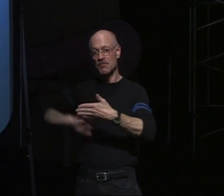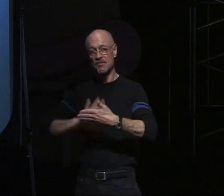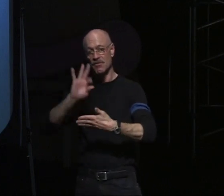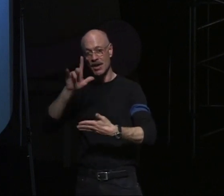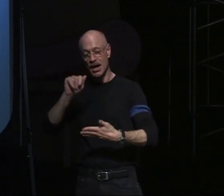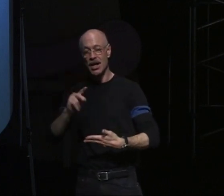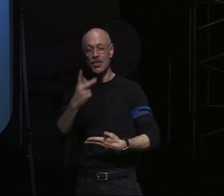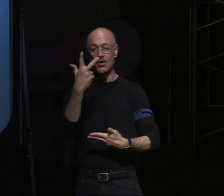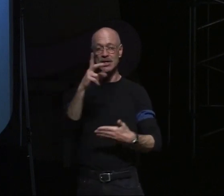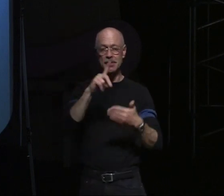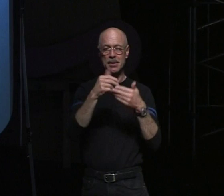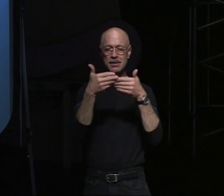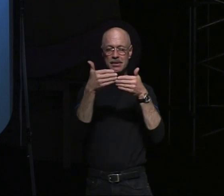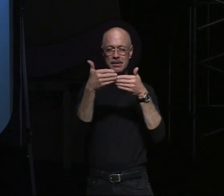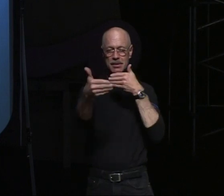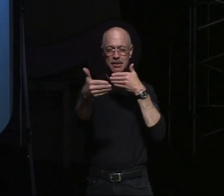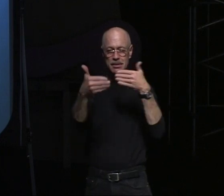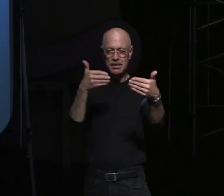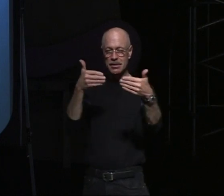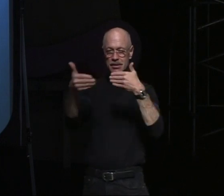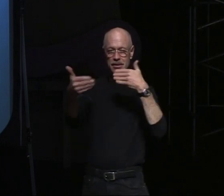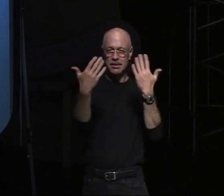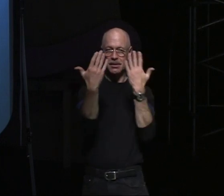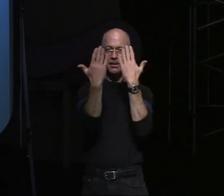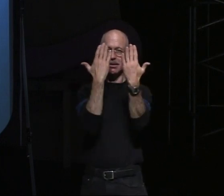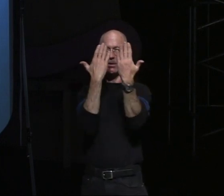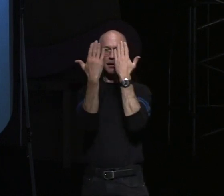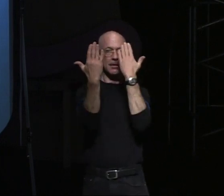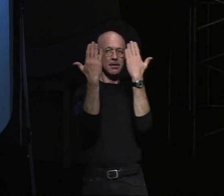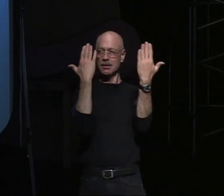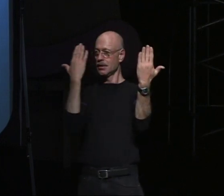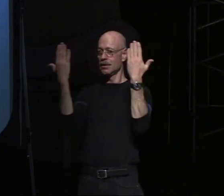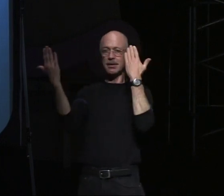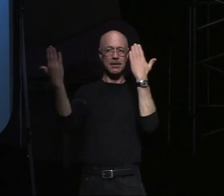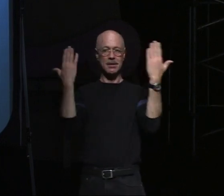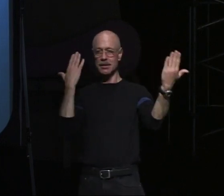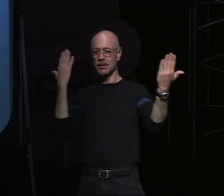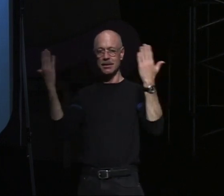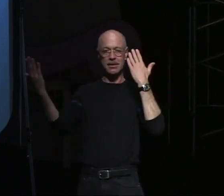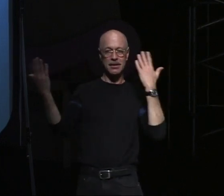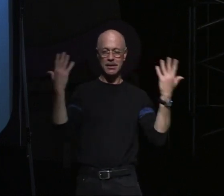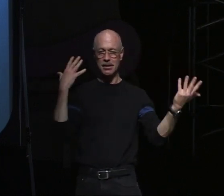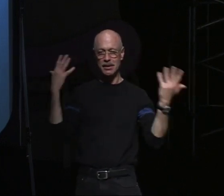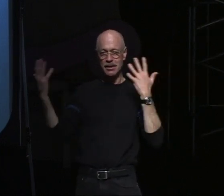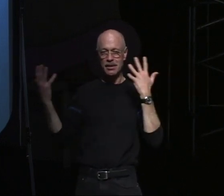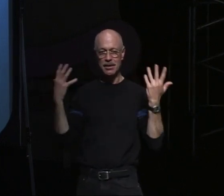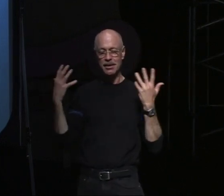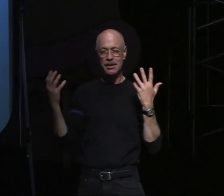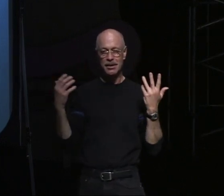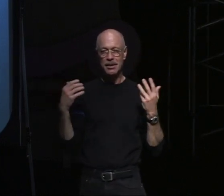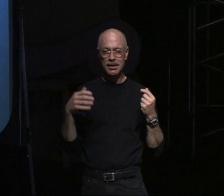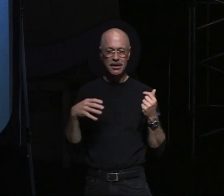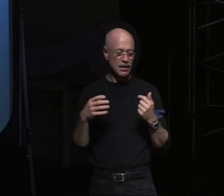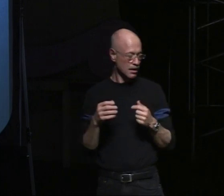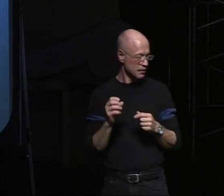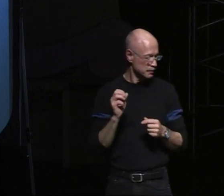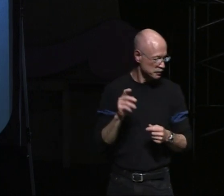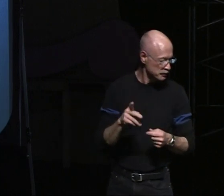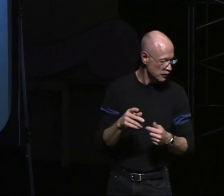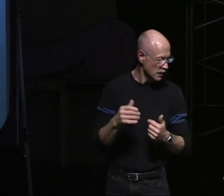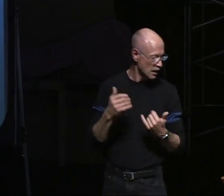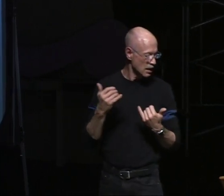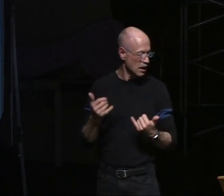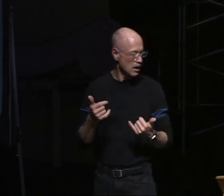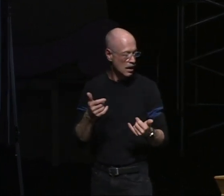experience and to create movement in my artwork. And so as you look at the art that I produce, you can see the